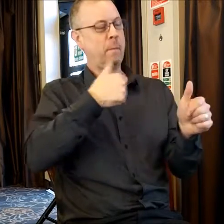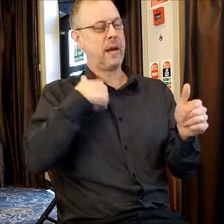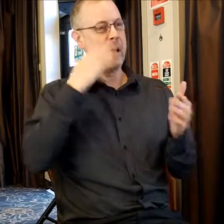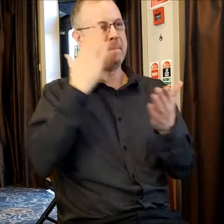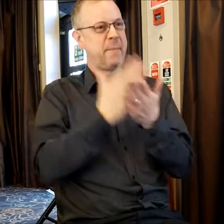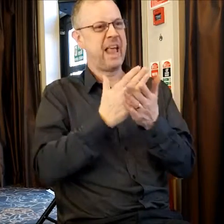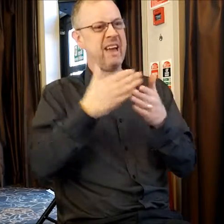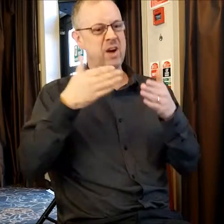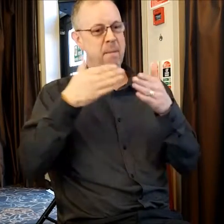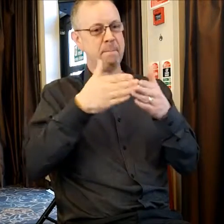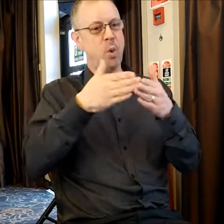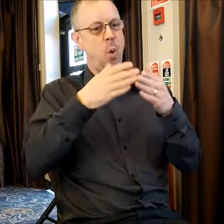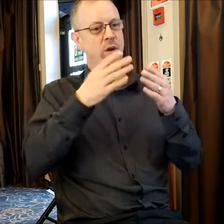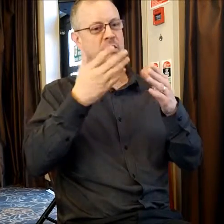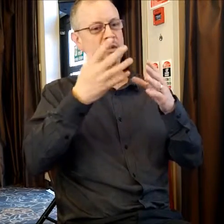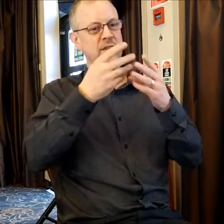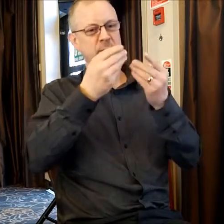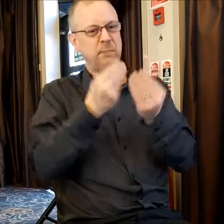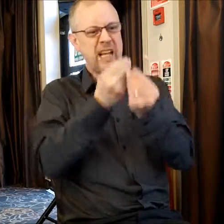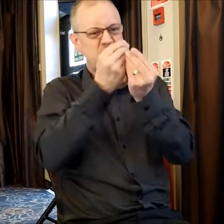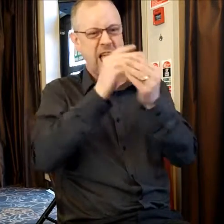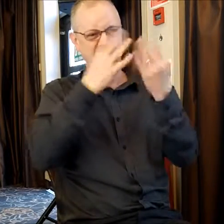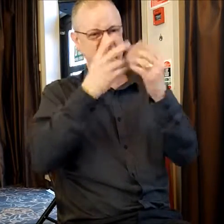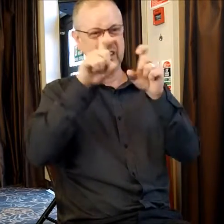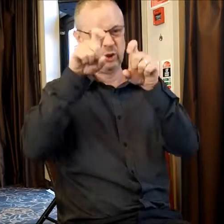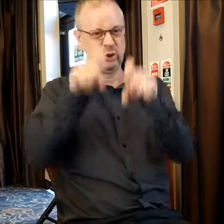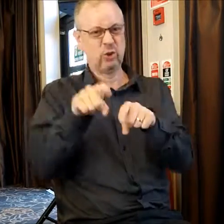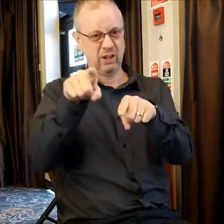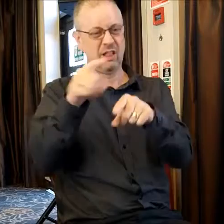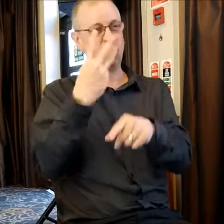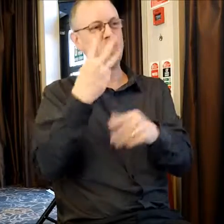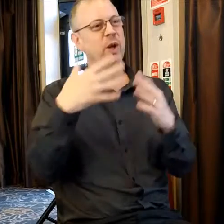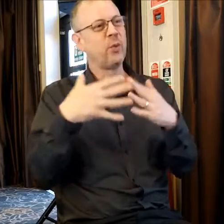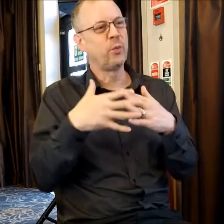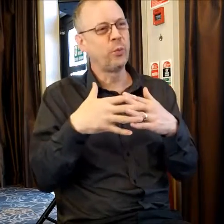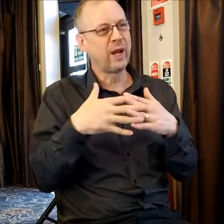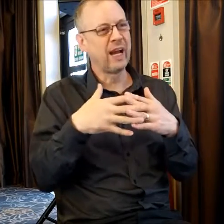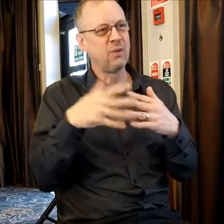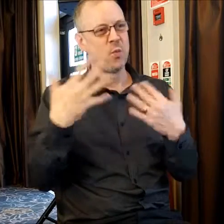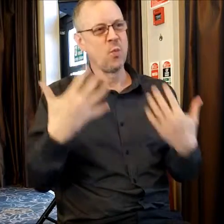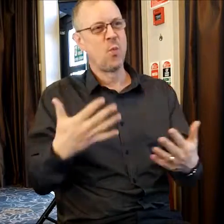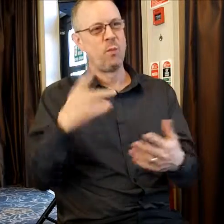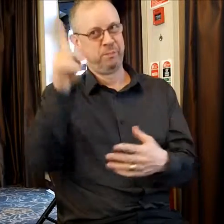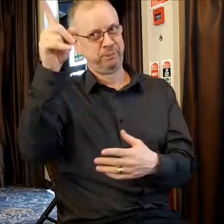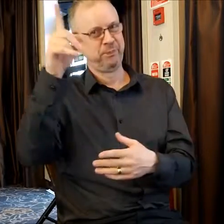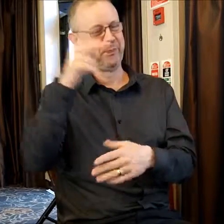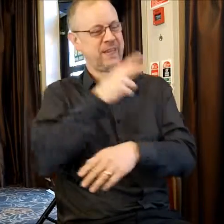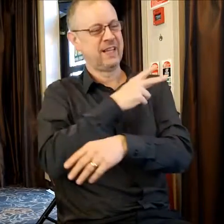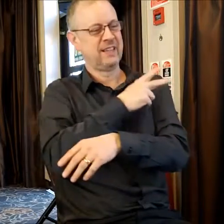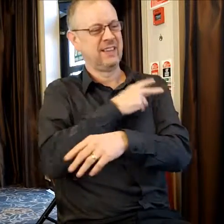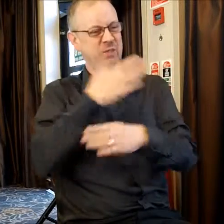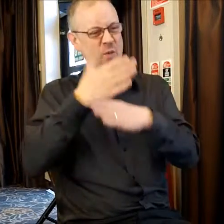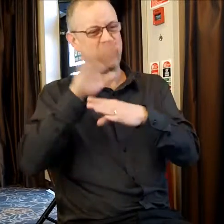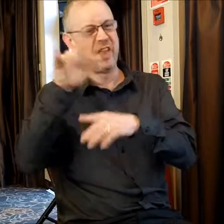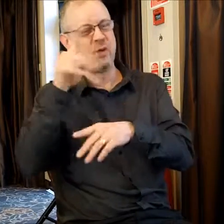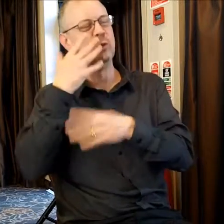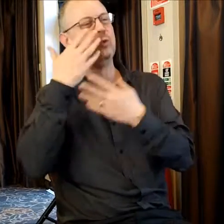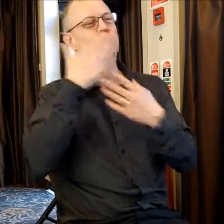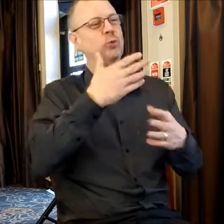there for 3 weeks, and it was a really difficult time for them because they couldn't do anything. There's nothing you can do when it's like that other than to